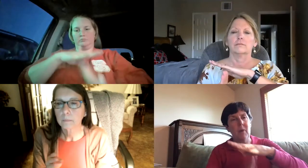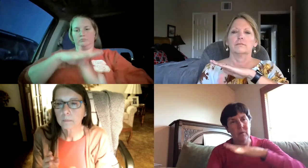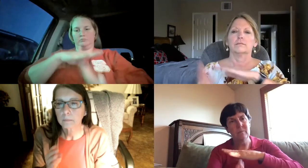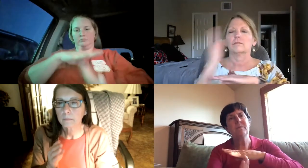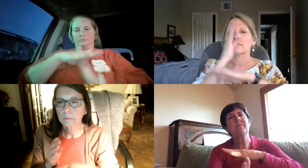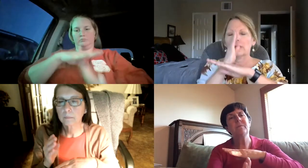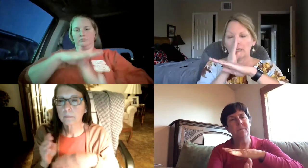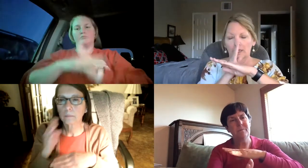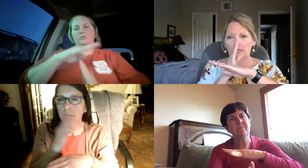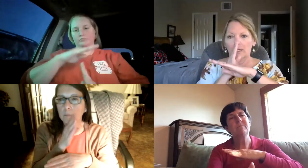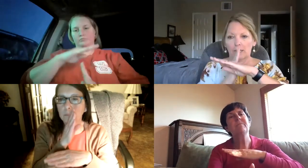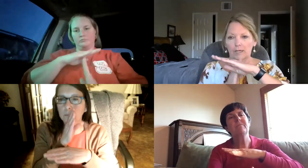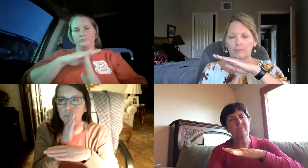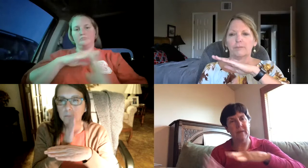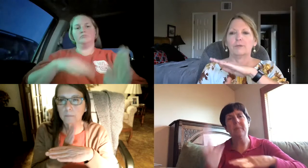Humble.